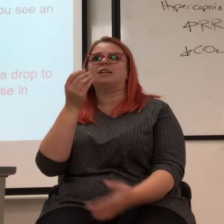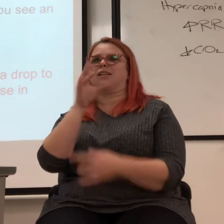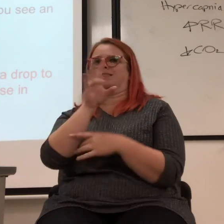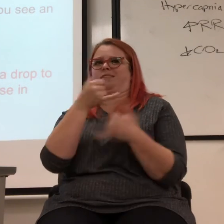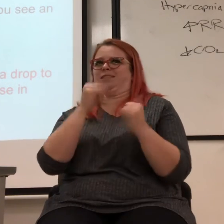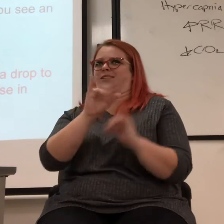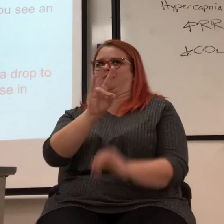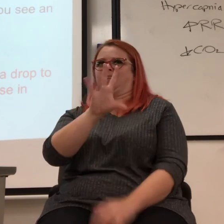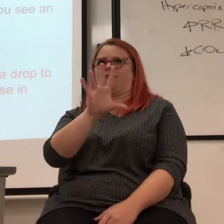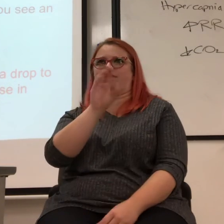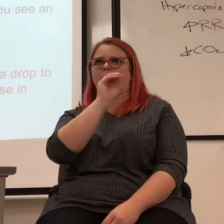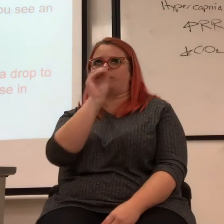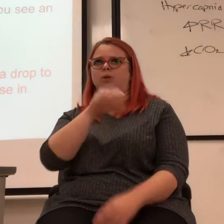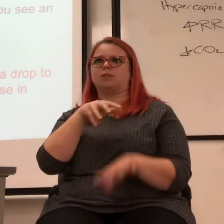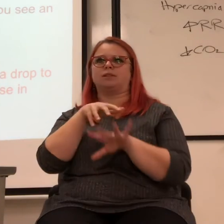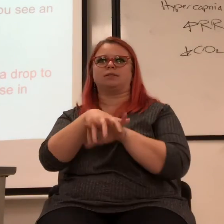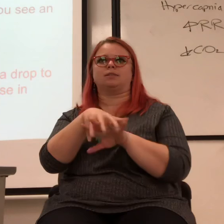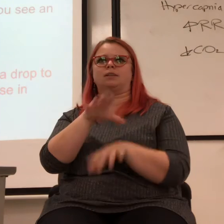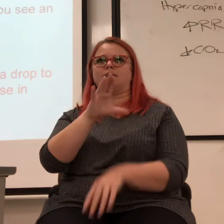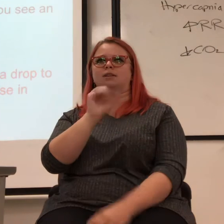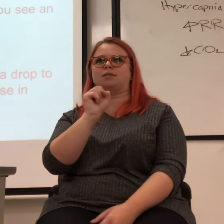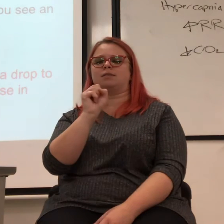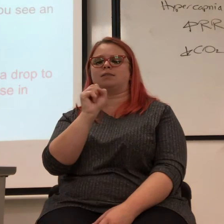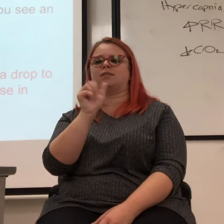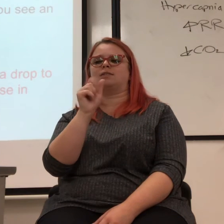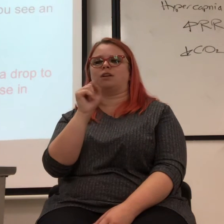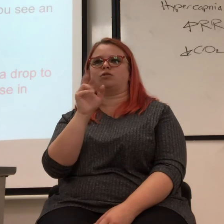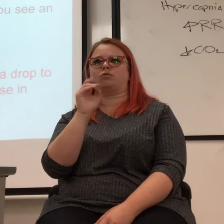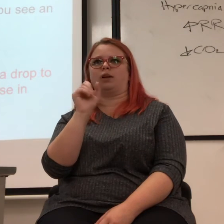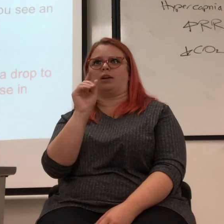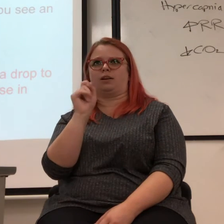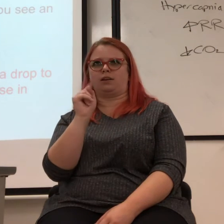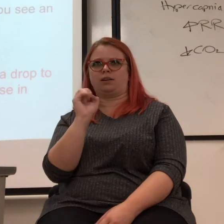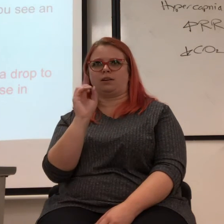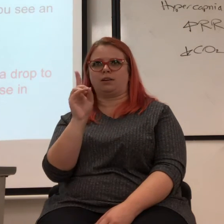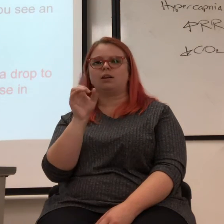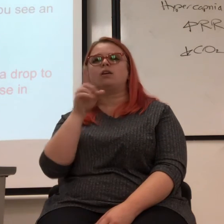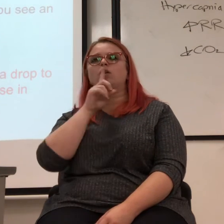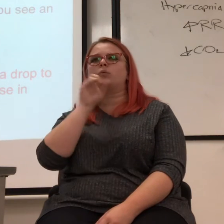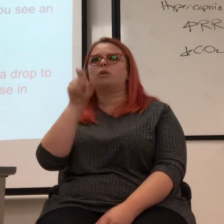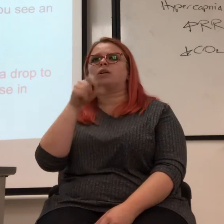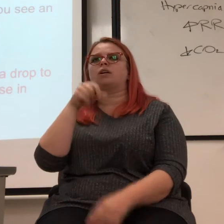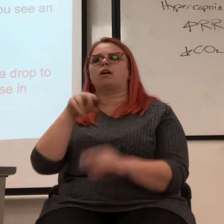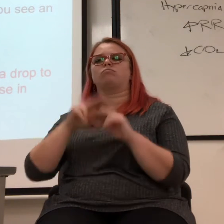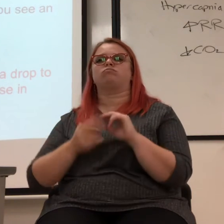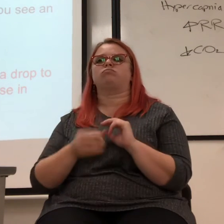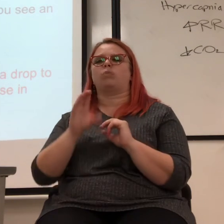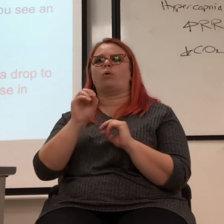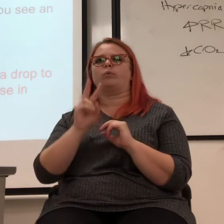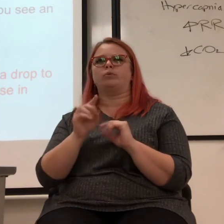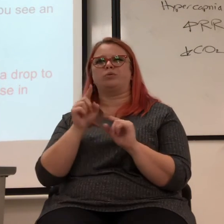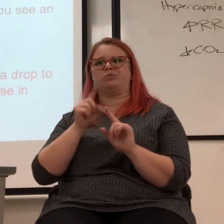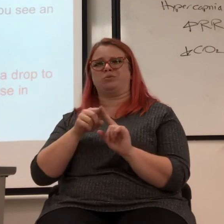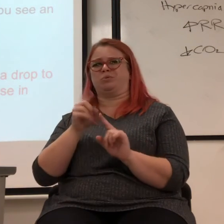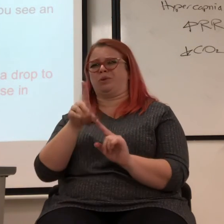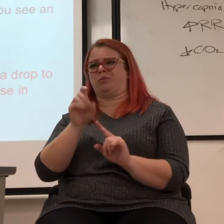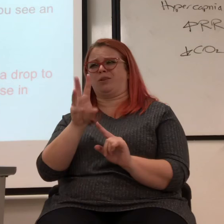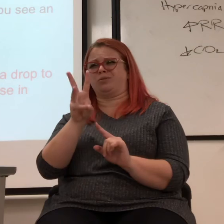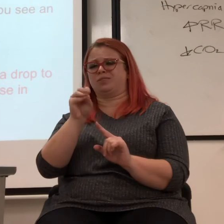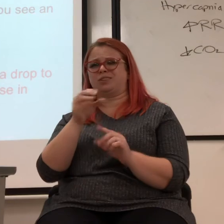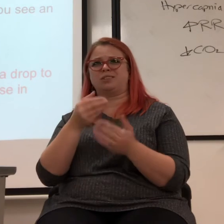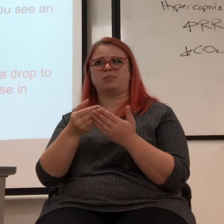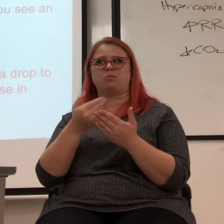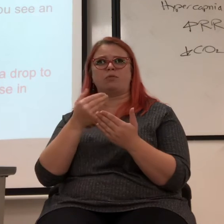that. So basically, you have to drop O2 to like 100 to 60 before you even notice an increase